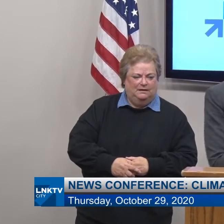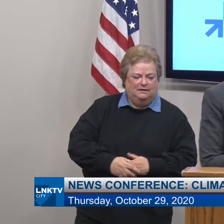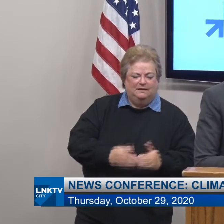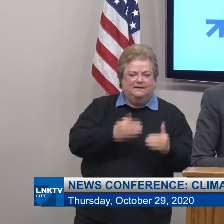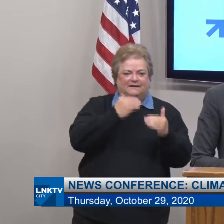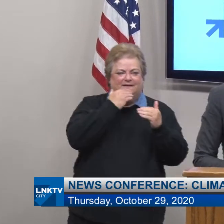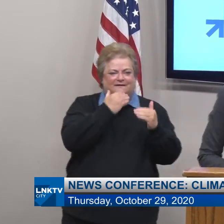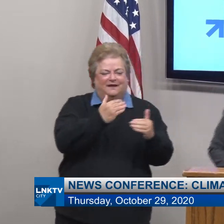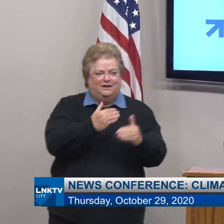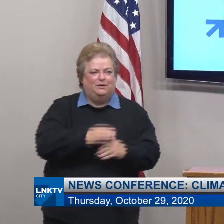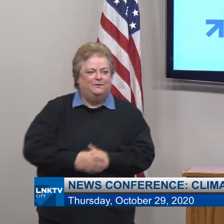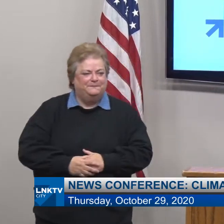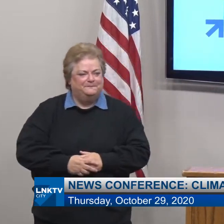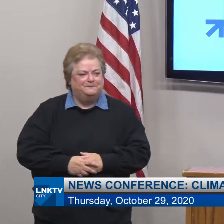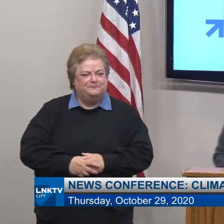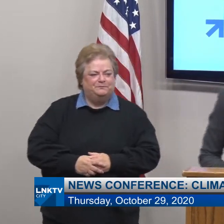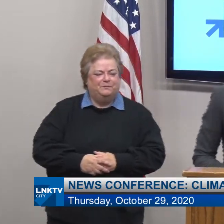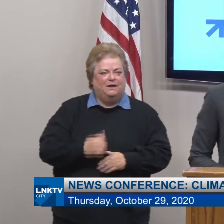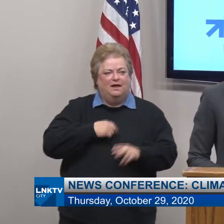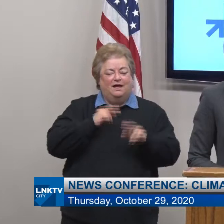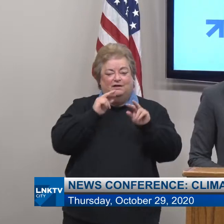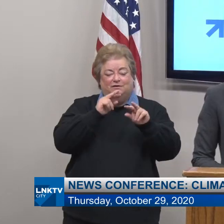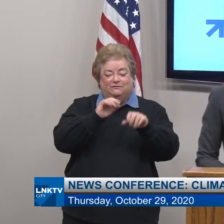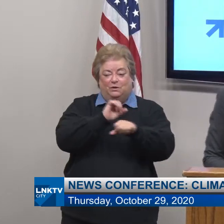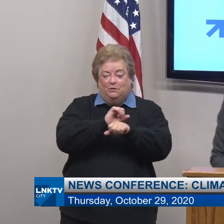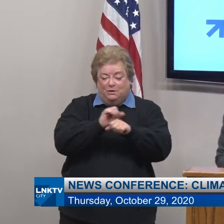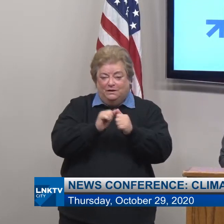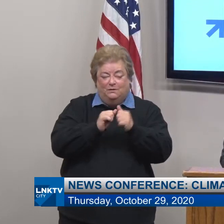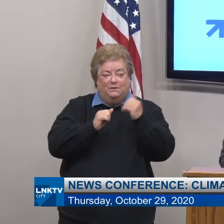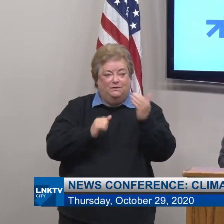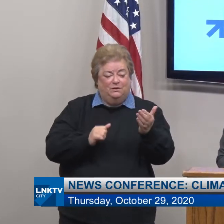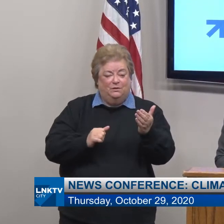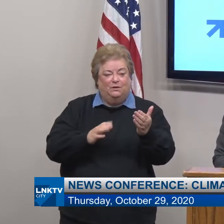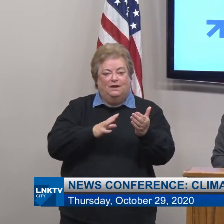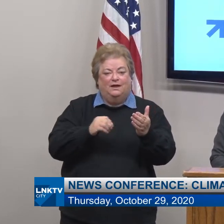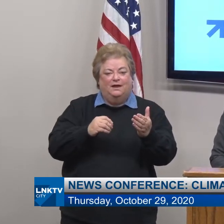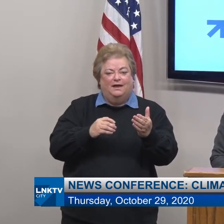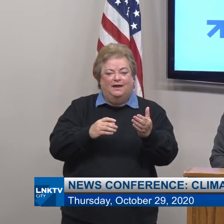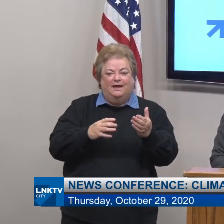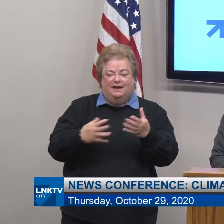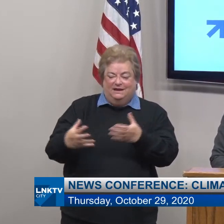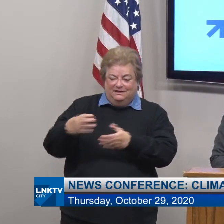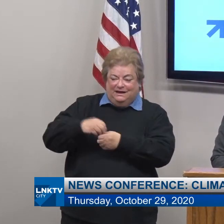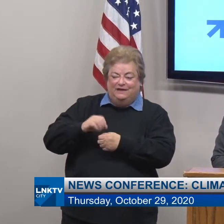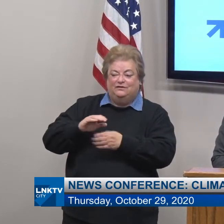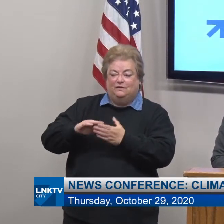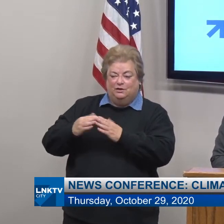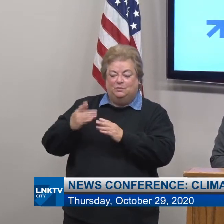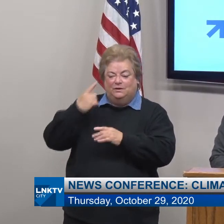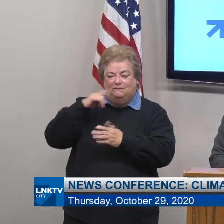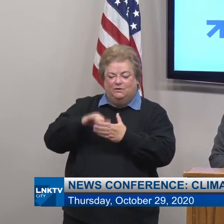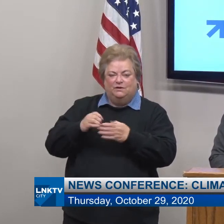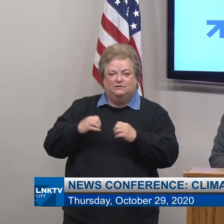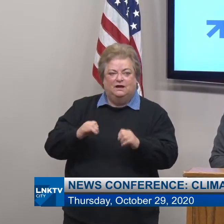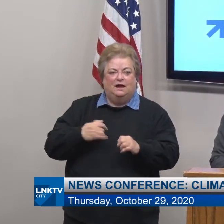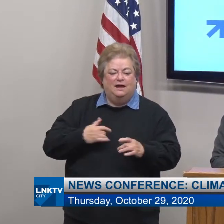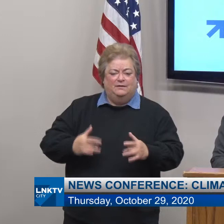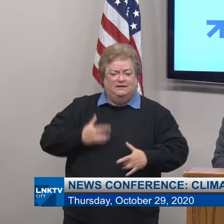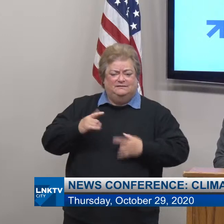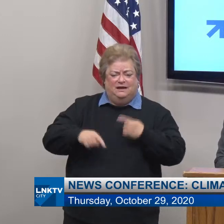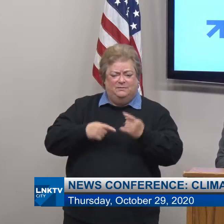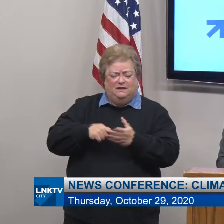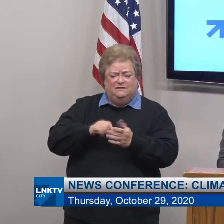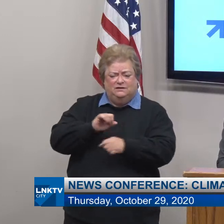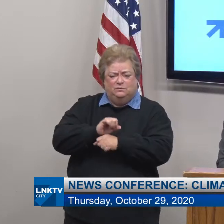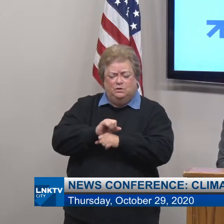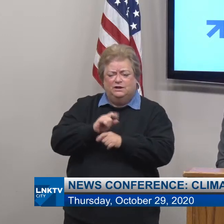Thank you so much, Mickey. I look forward to working with you and engaging the community in these efforts. I'm also excited about this work